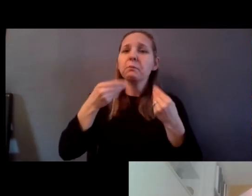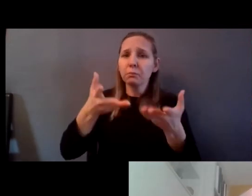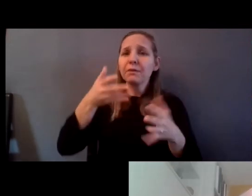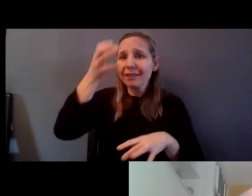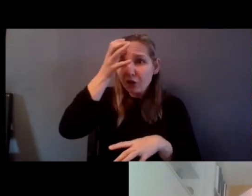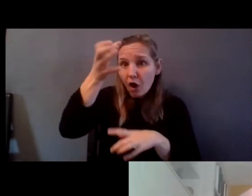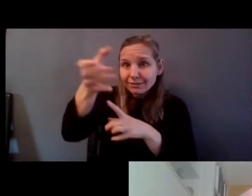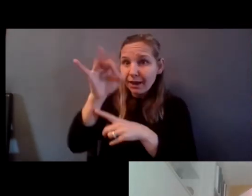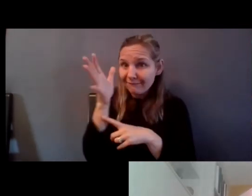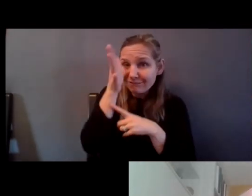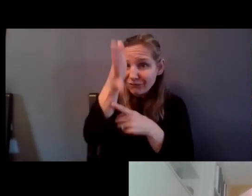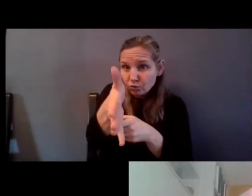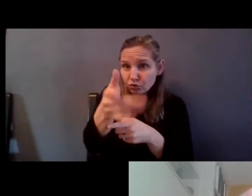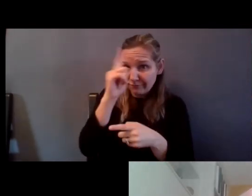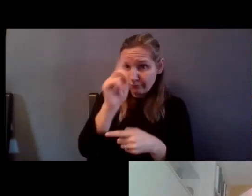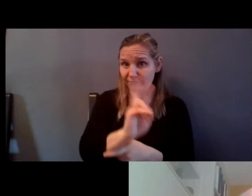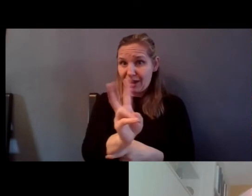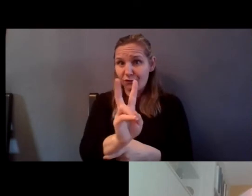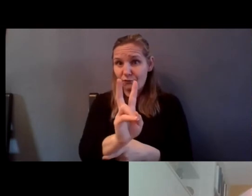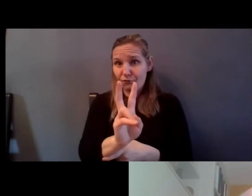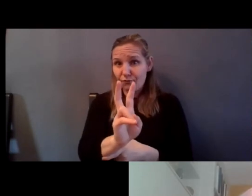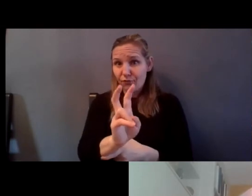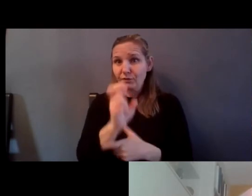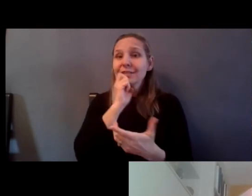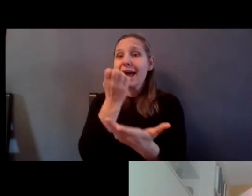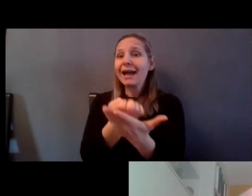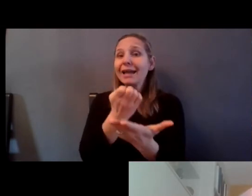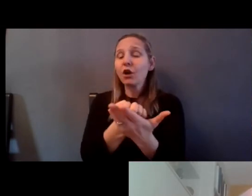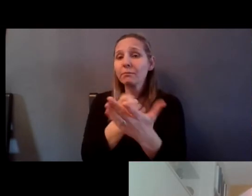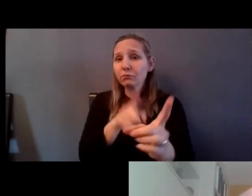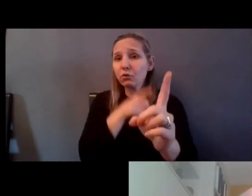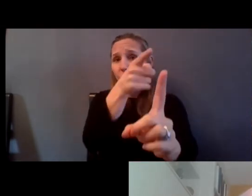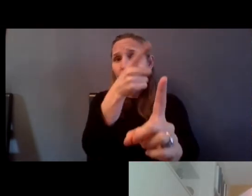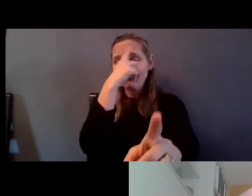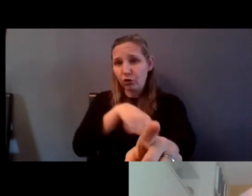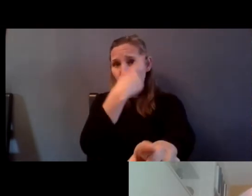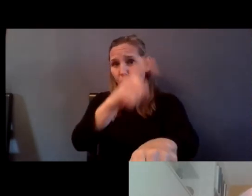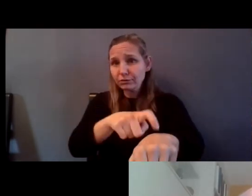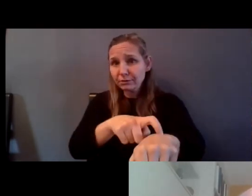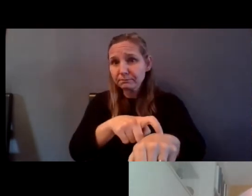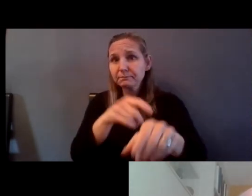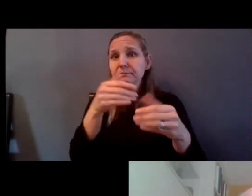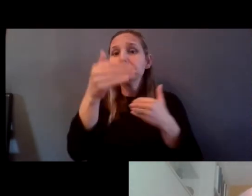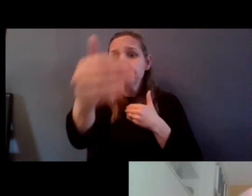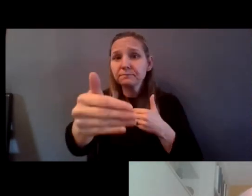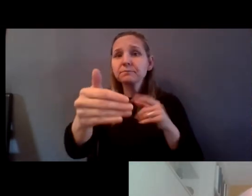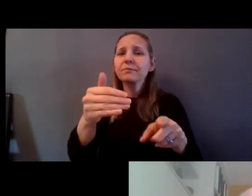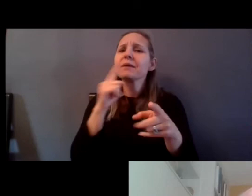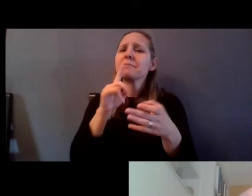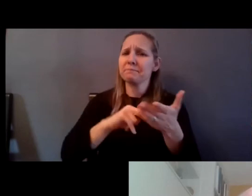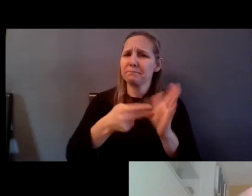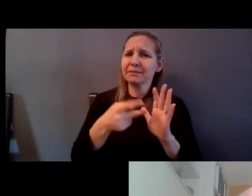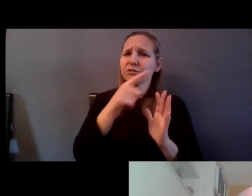pacing Vancouver's economic outcomes in a long-term outlook is valuing the